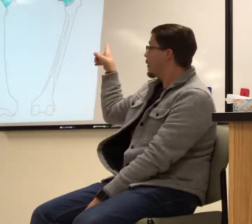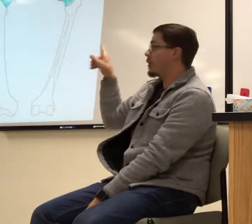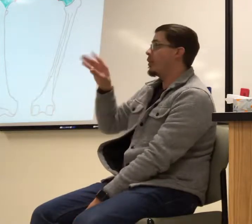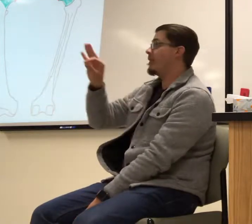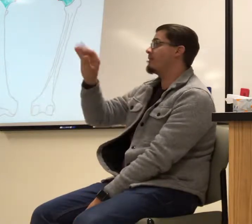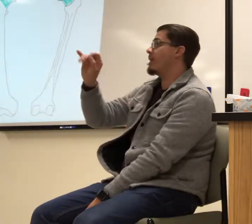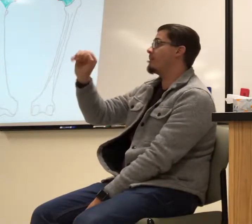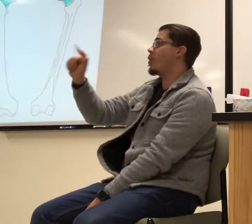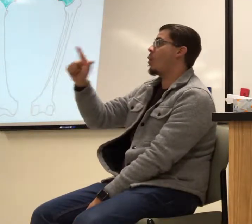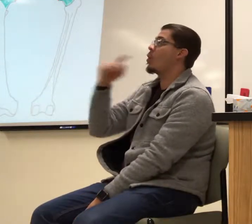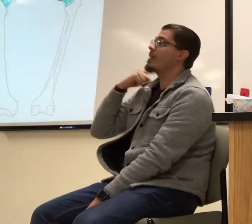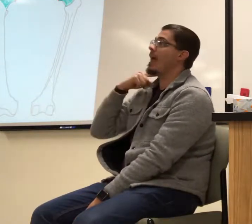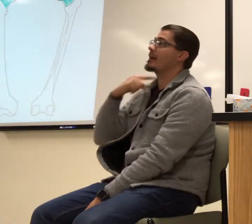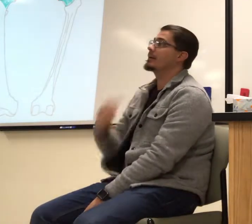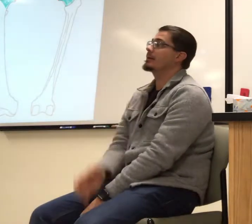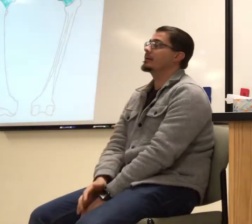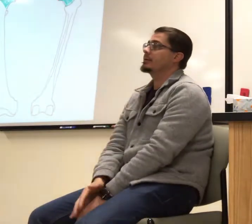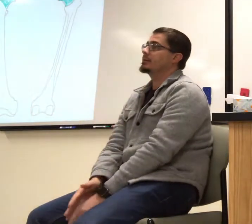neck.